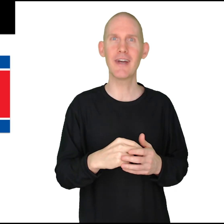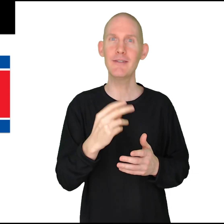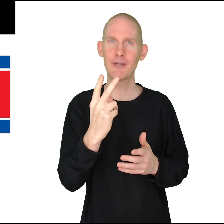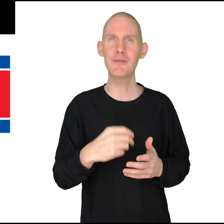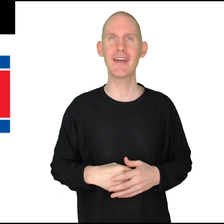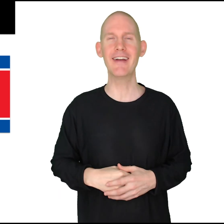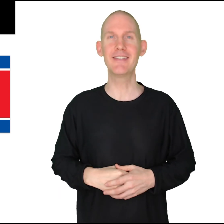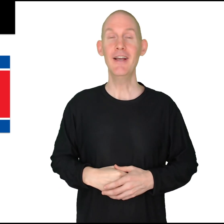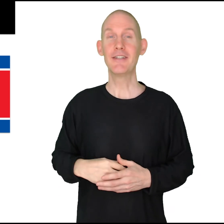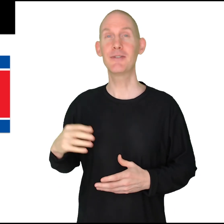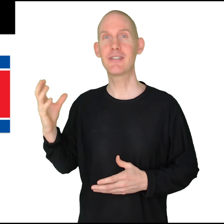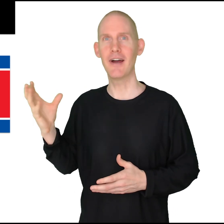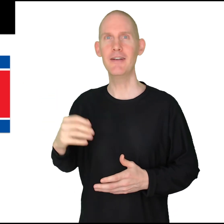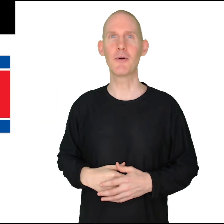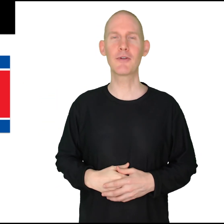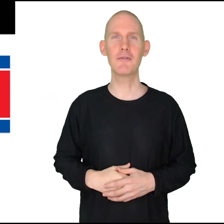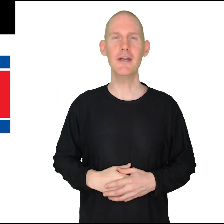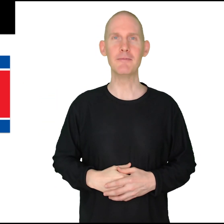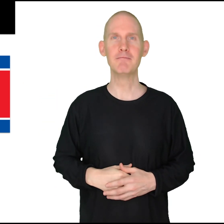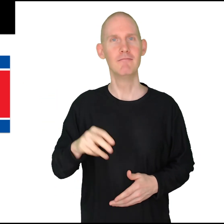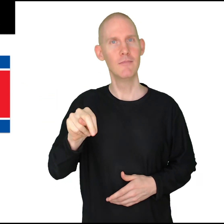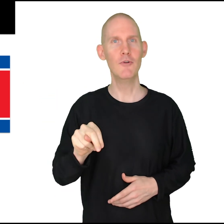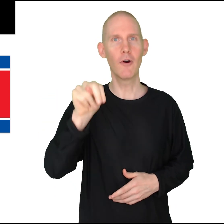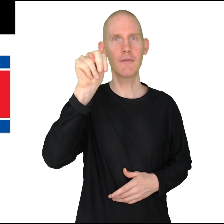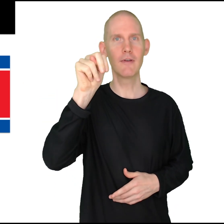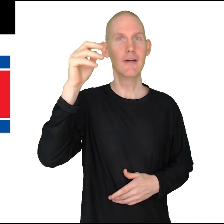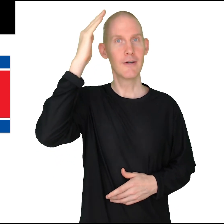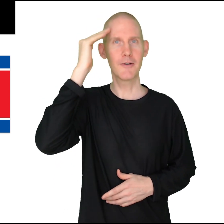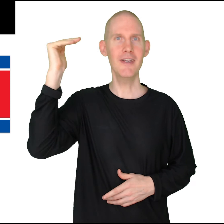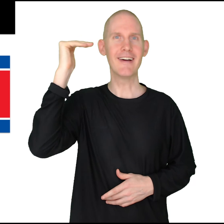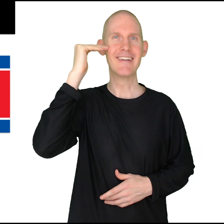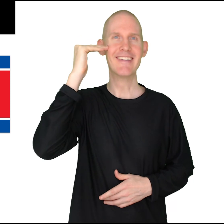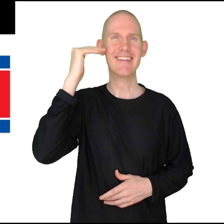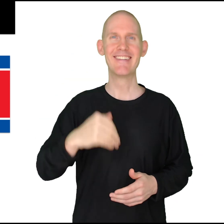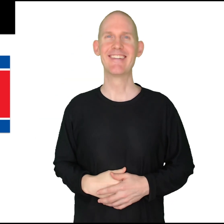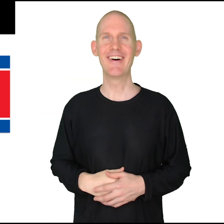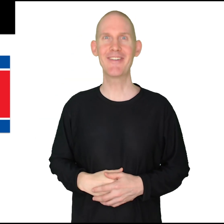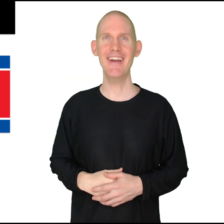2 signs to sign North Korea. North Korea. Okay.